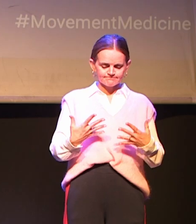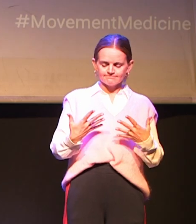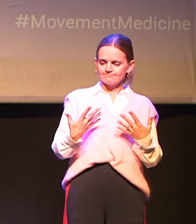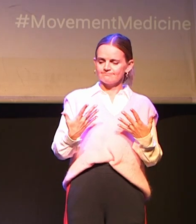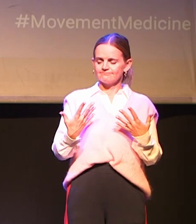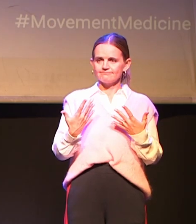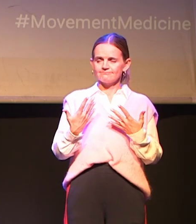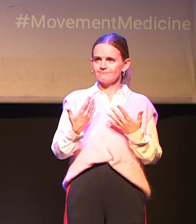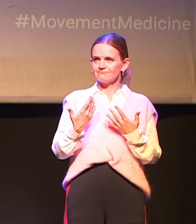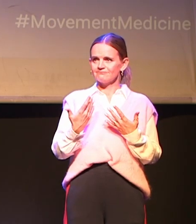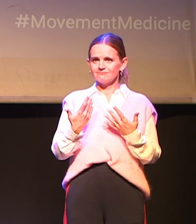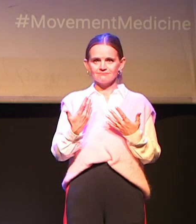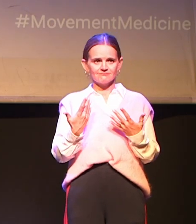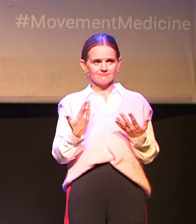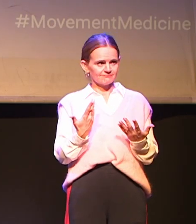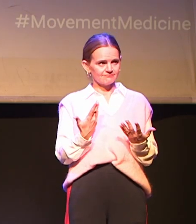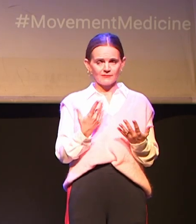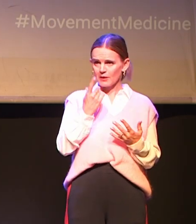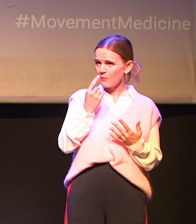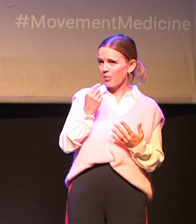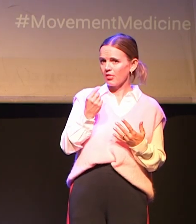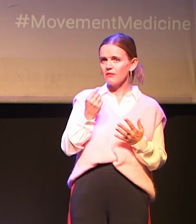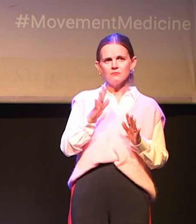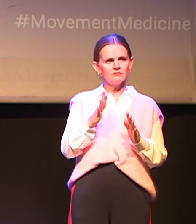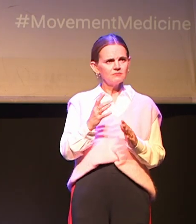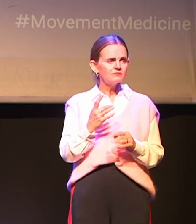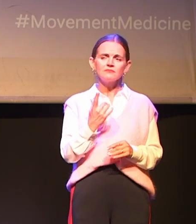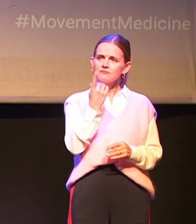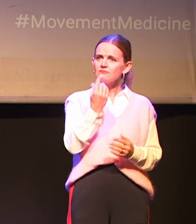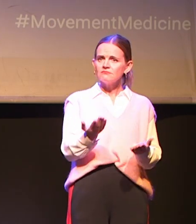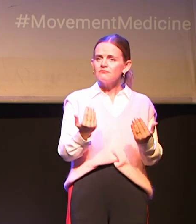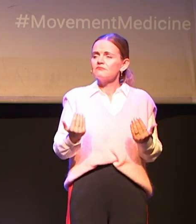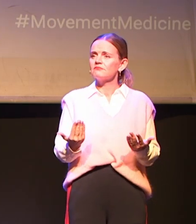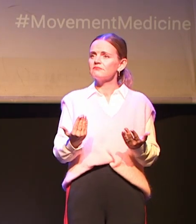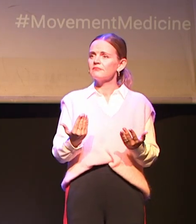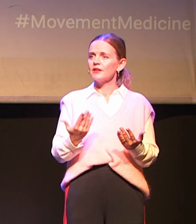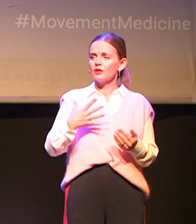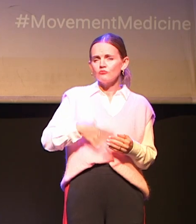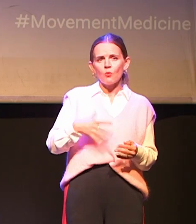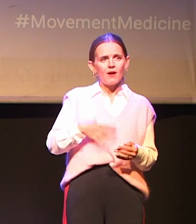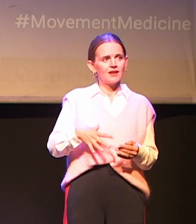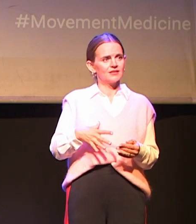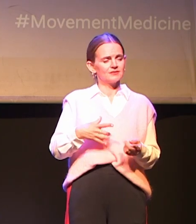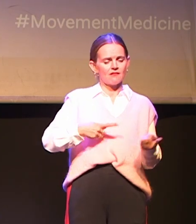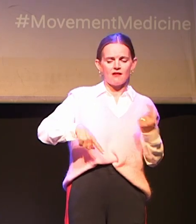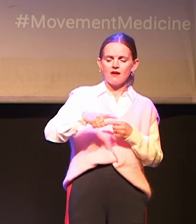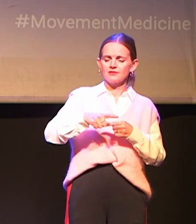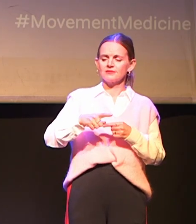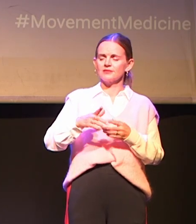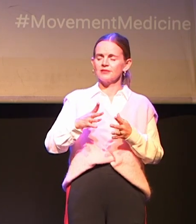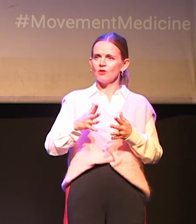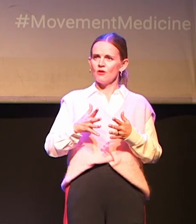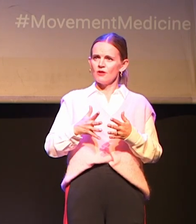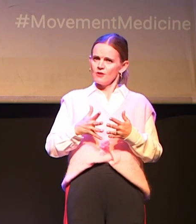like, yeah, let's do it. That's what I'm holding. It requires something. It requires us going to our edges,